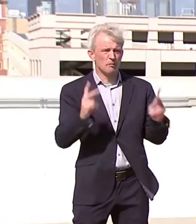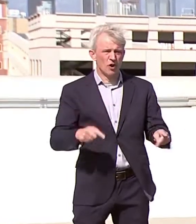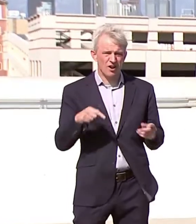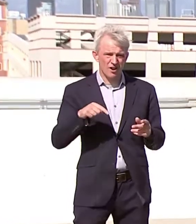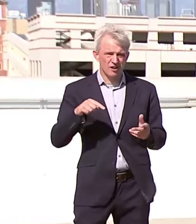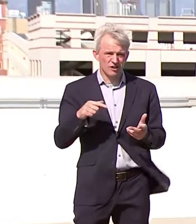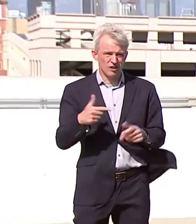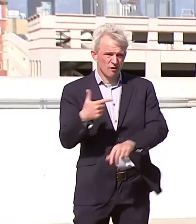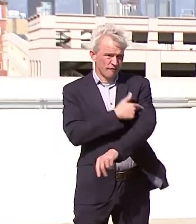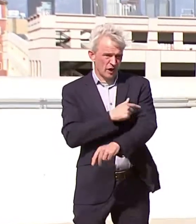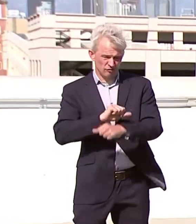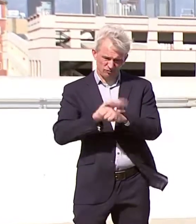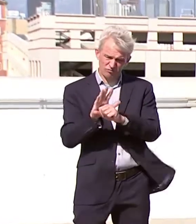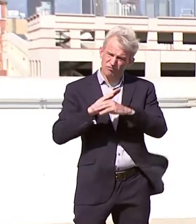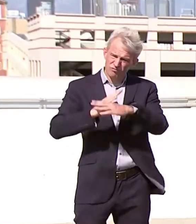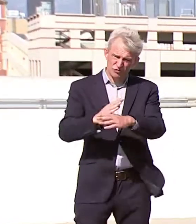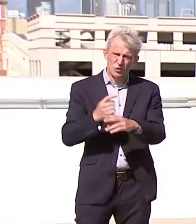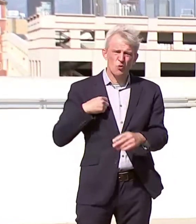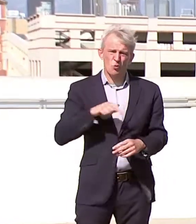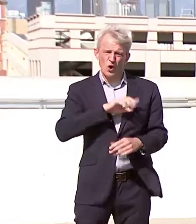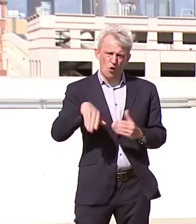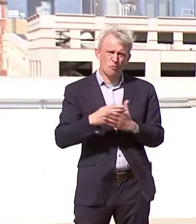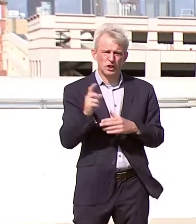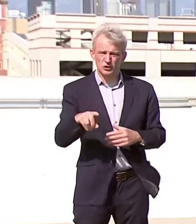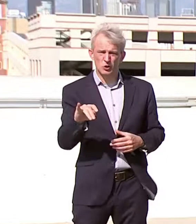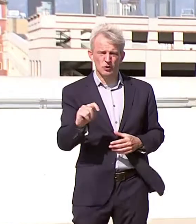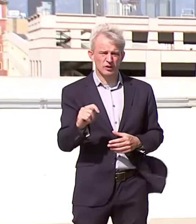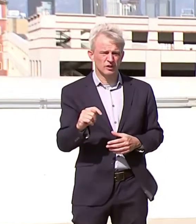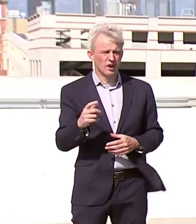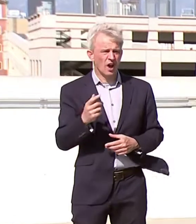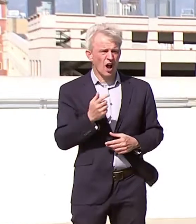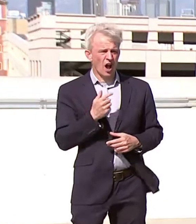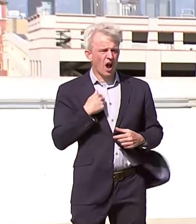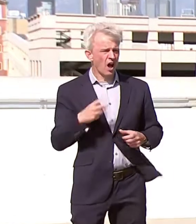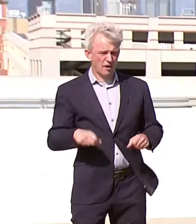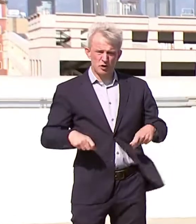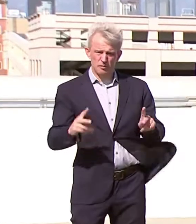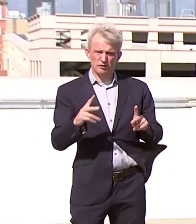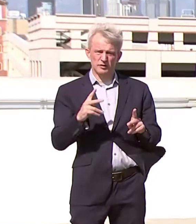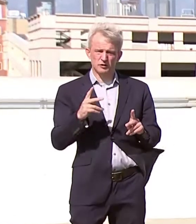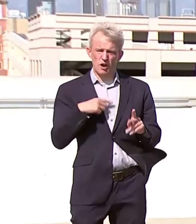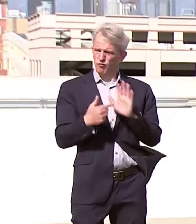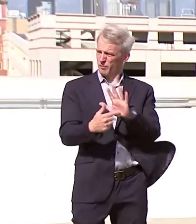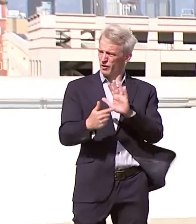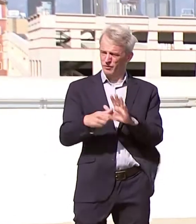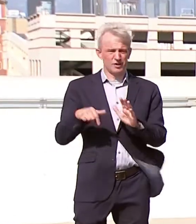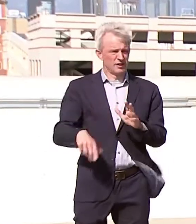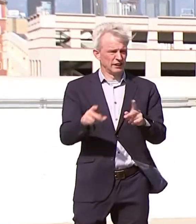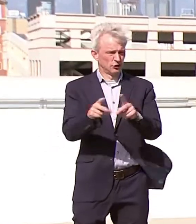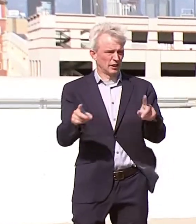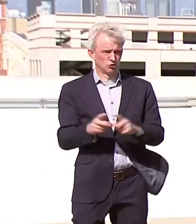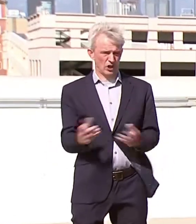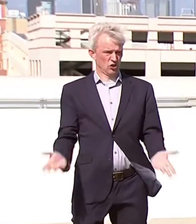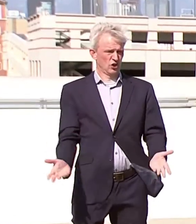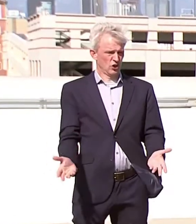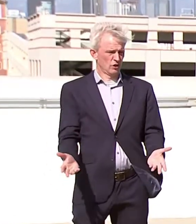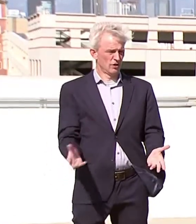must do. I have the privilege of representing the second supervisorial district that you're sitting right in the middle of. And just